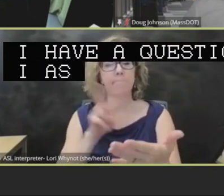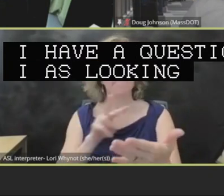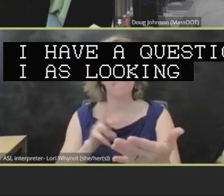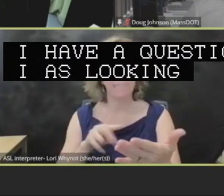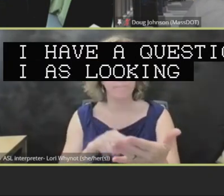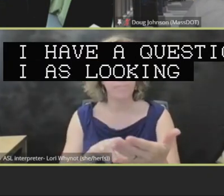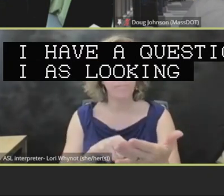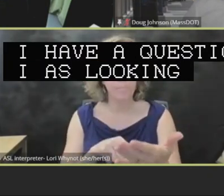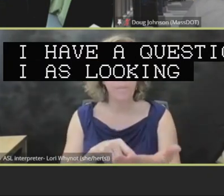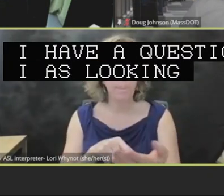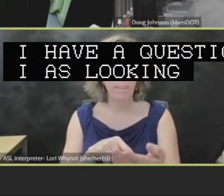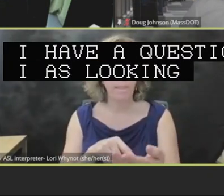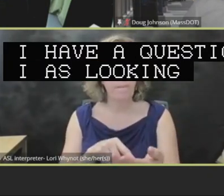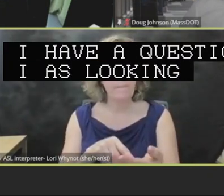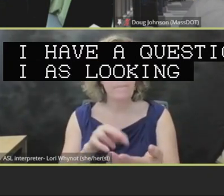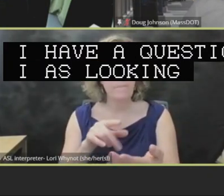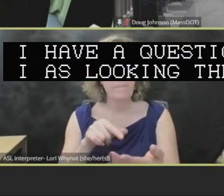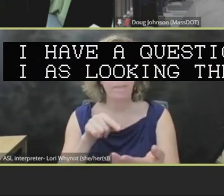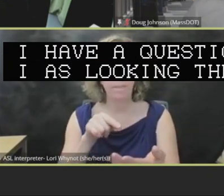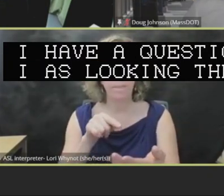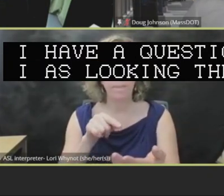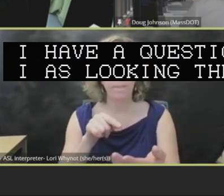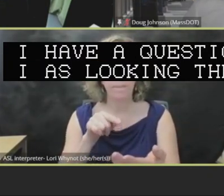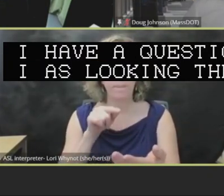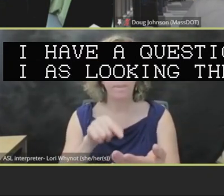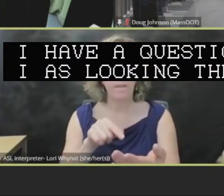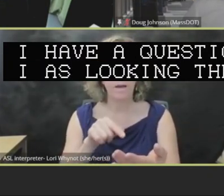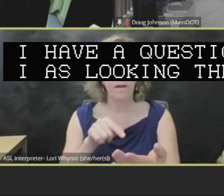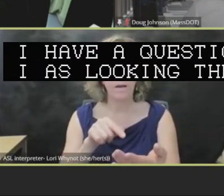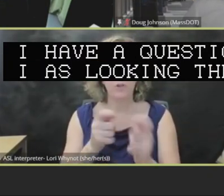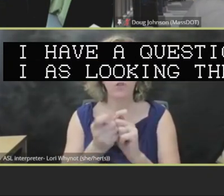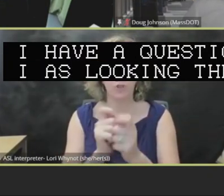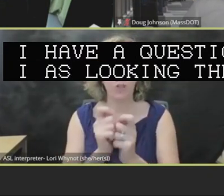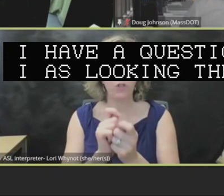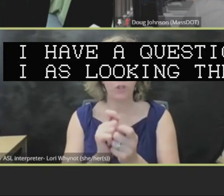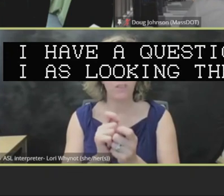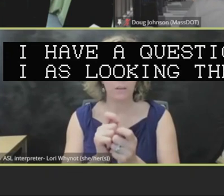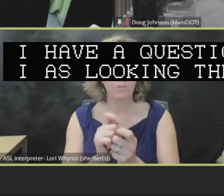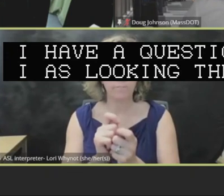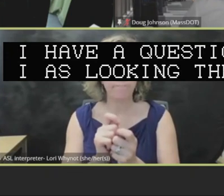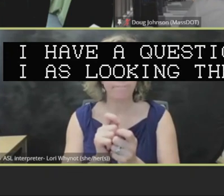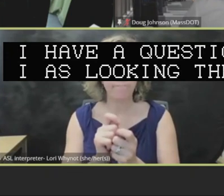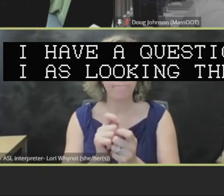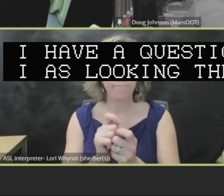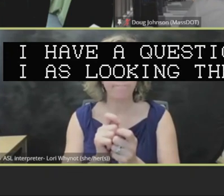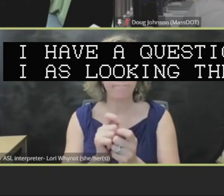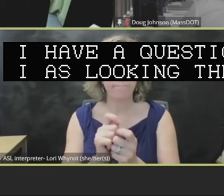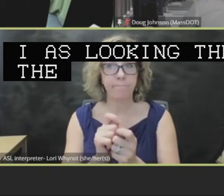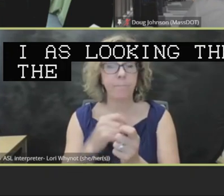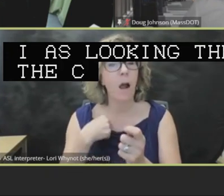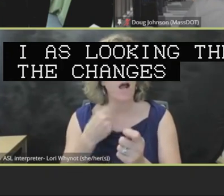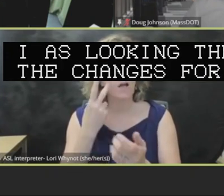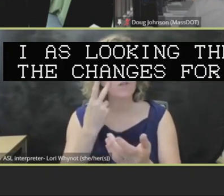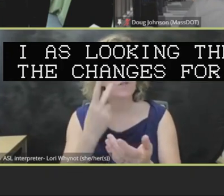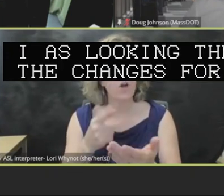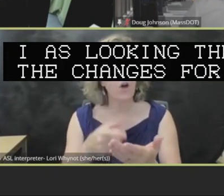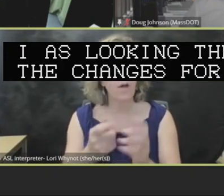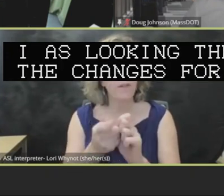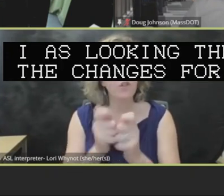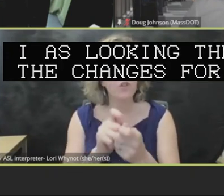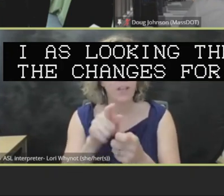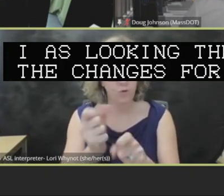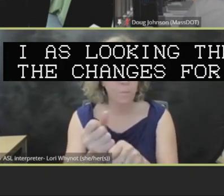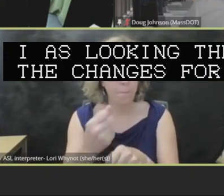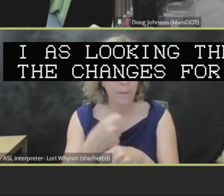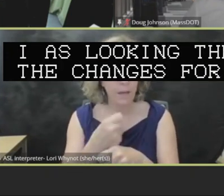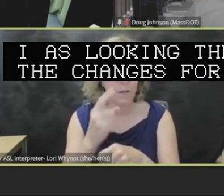I was looking through the changes, for lack of better wording. I was looking at the change that you made, I think, a